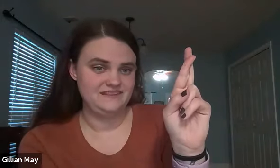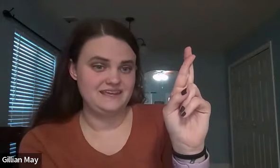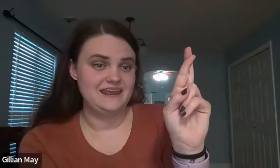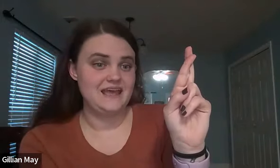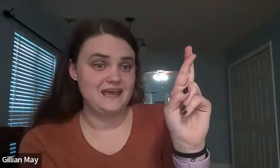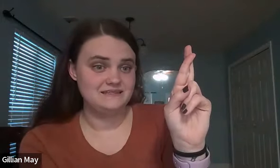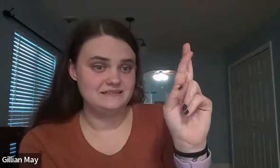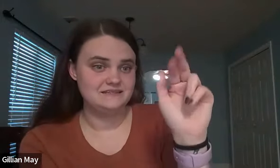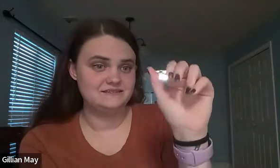then S,